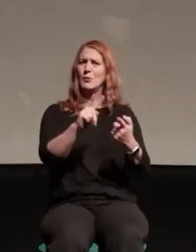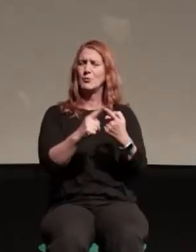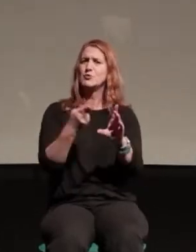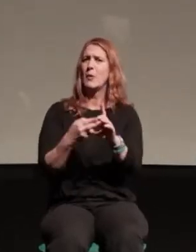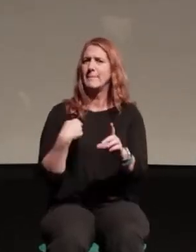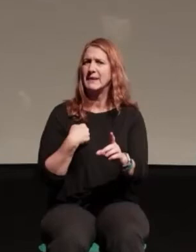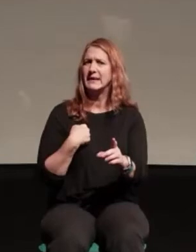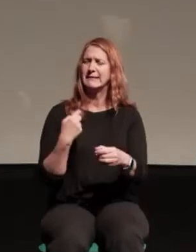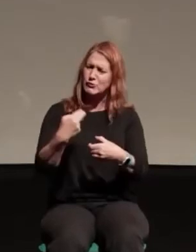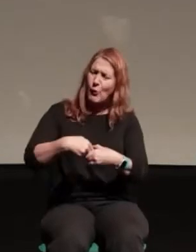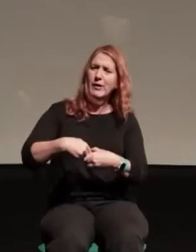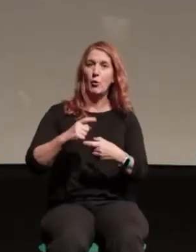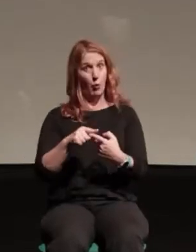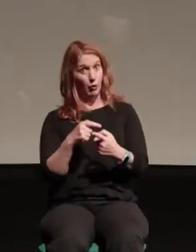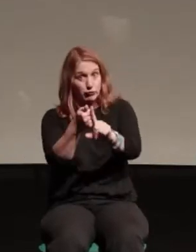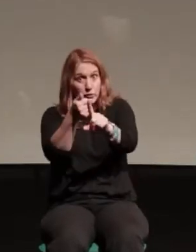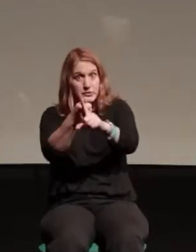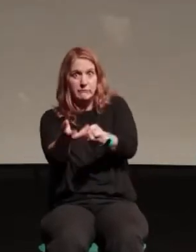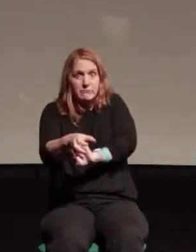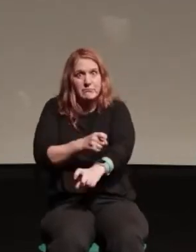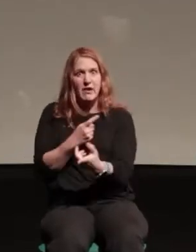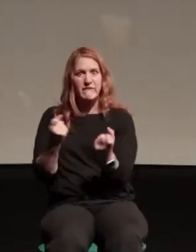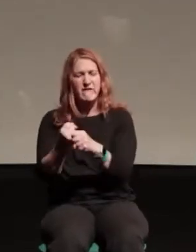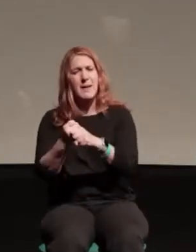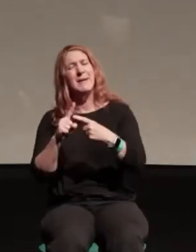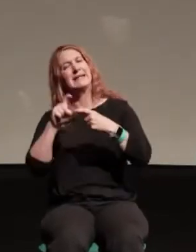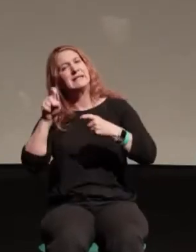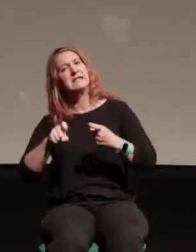me or to have your own, but we got to push for change.